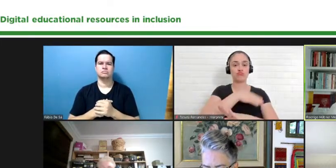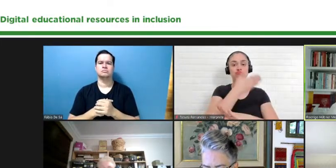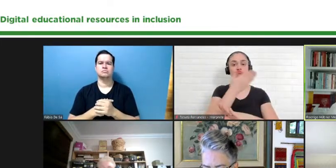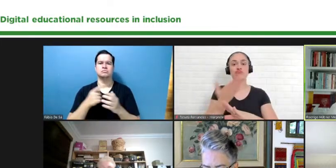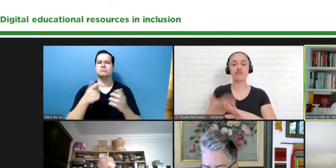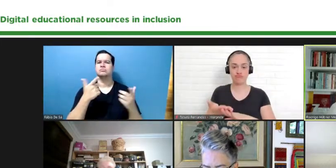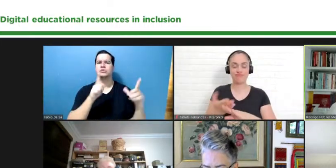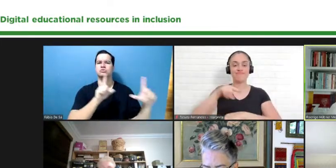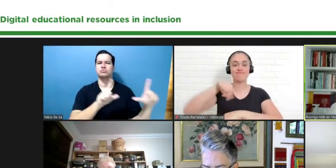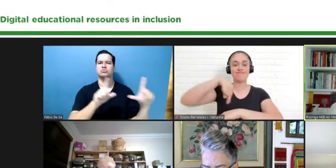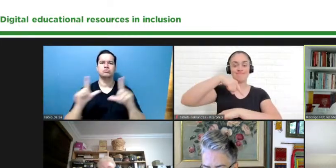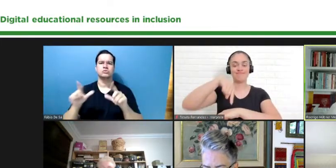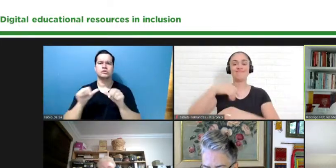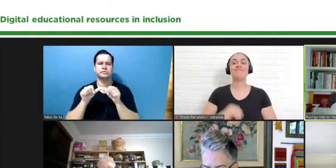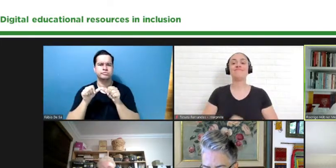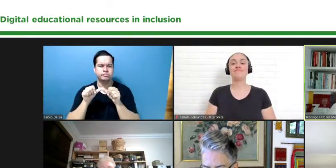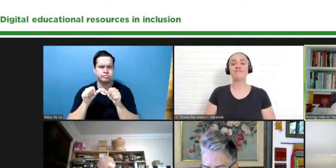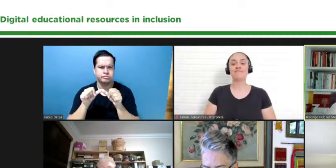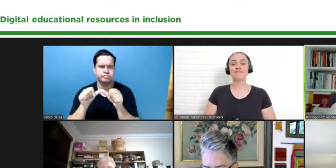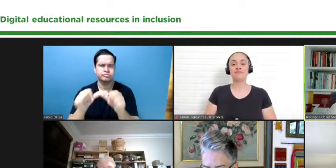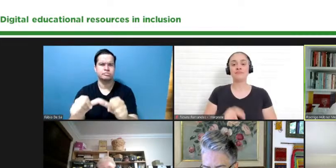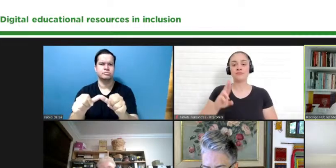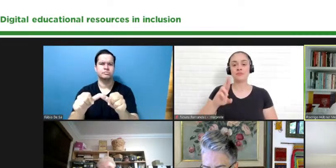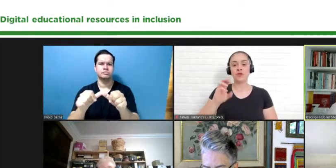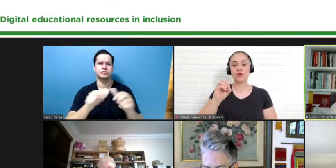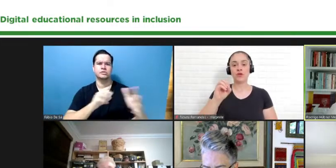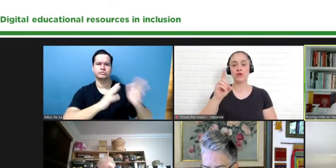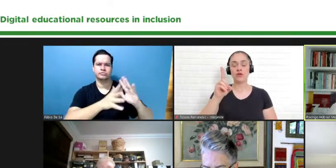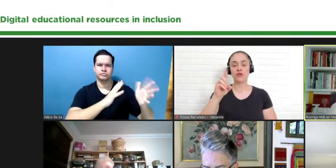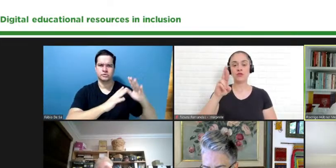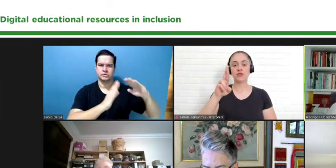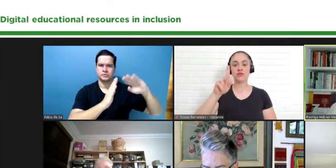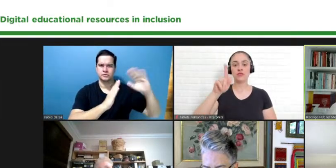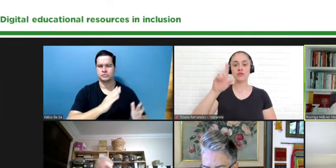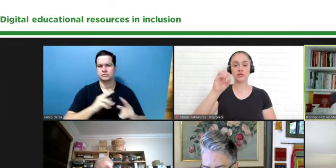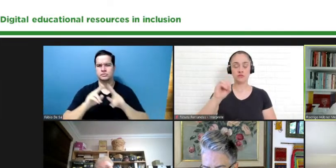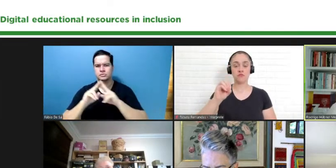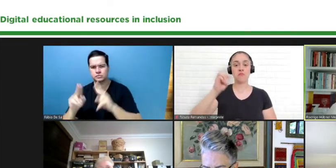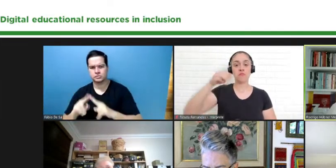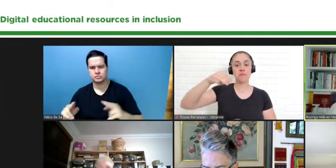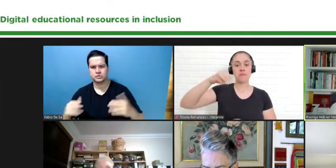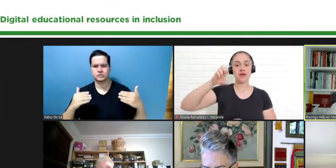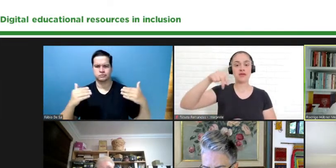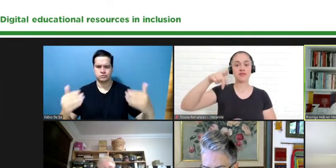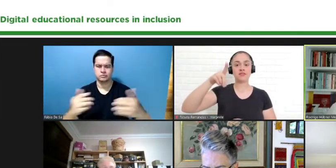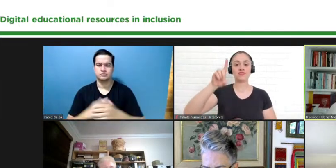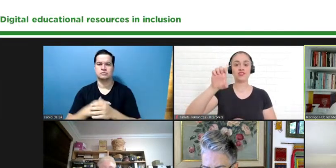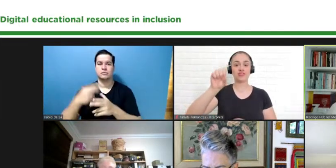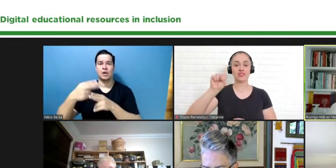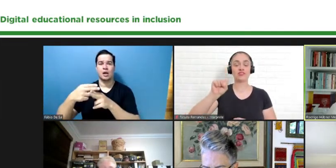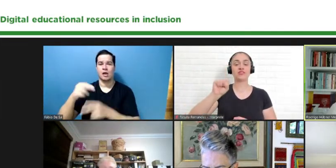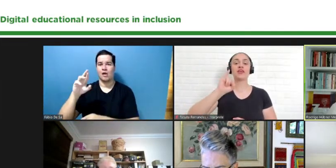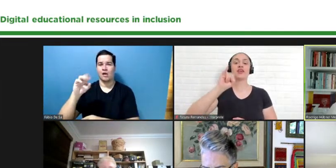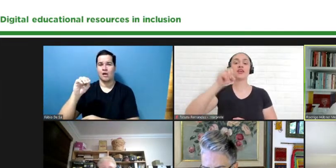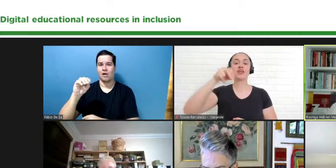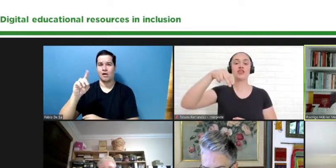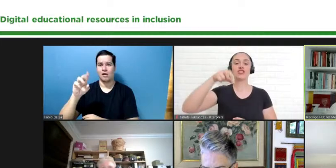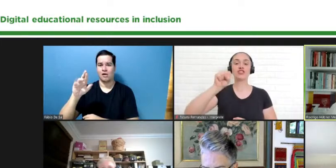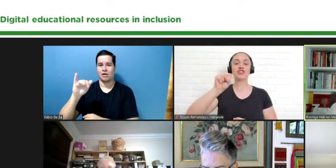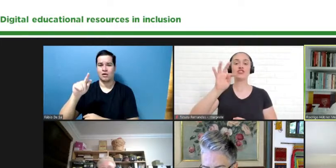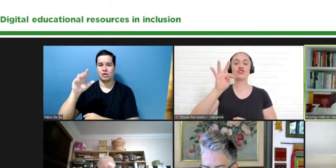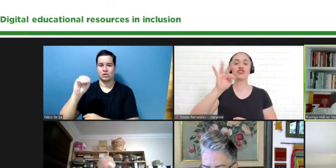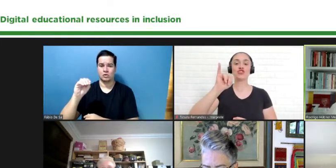So the Rodrigo Mendes Institute is an organization committed to guarantee that every child